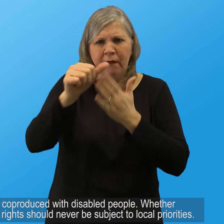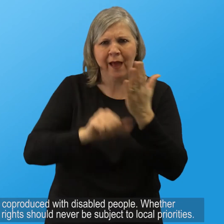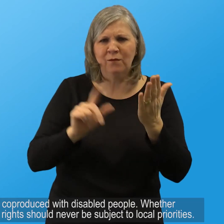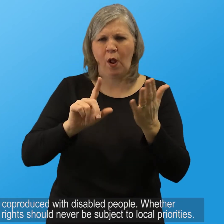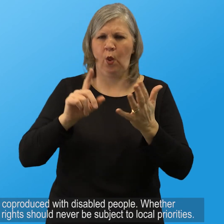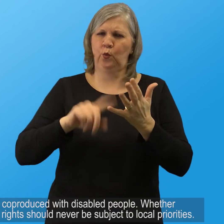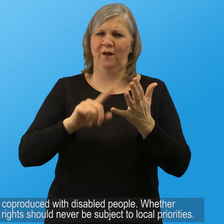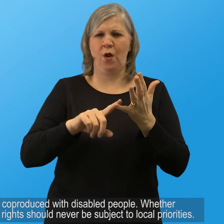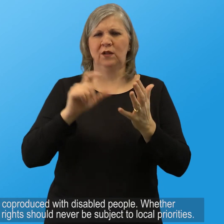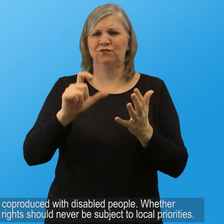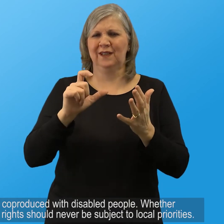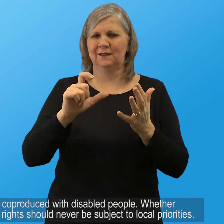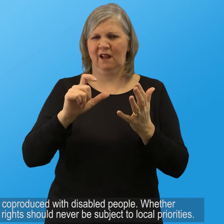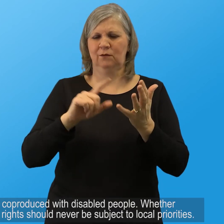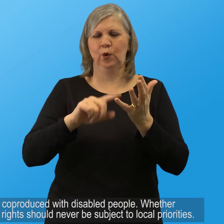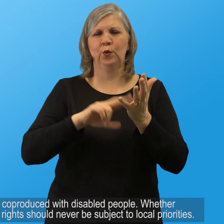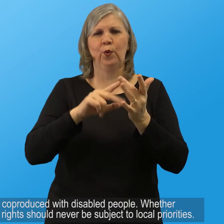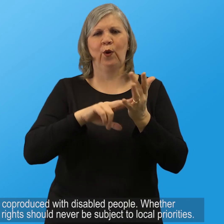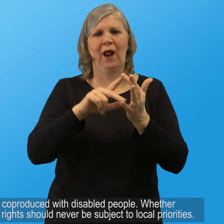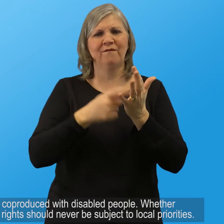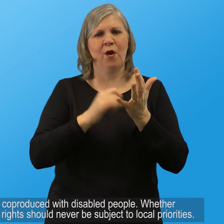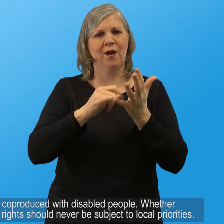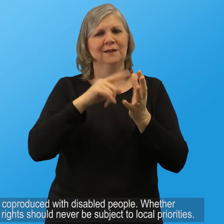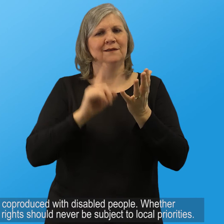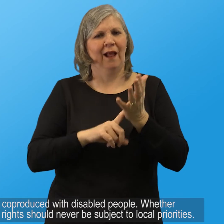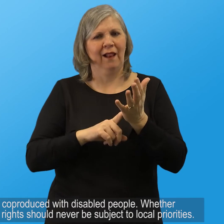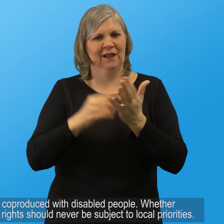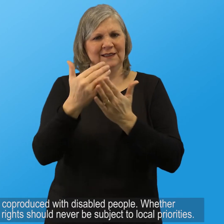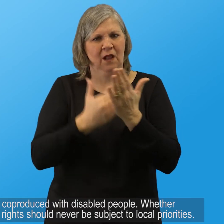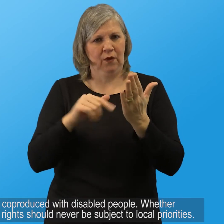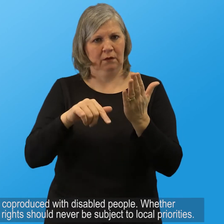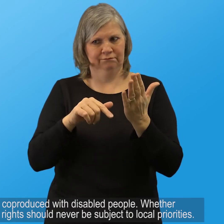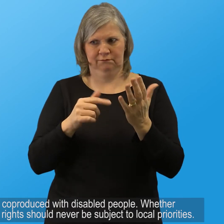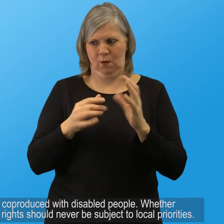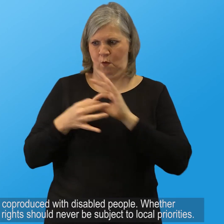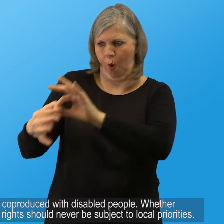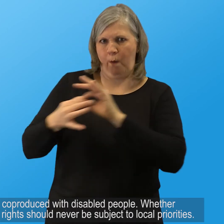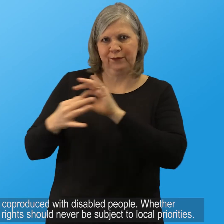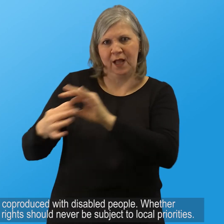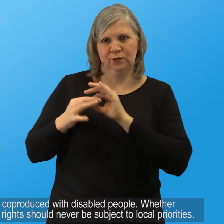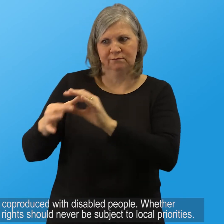participative citizenship, with a set of universal criteria co-produced with disabled people.